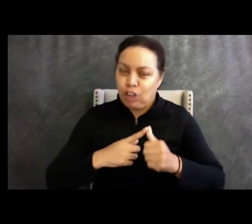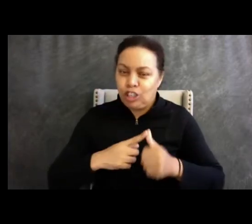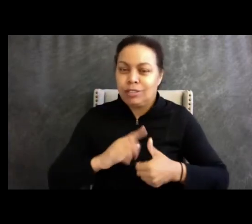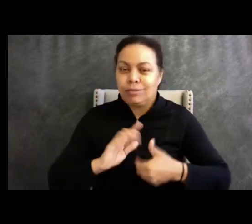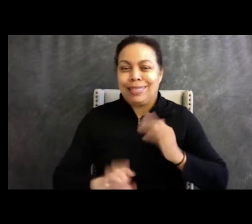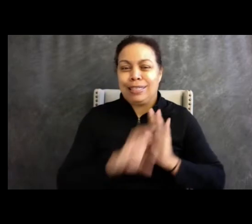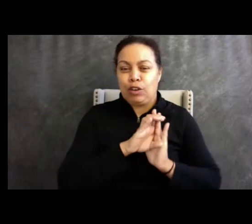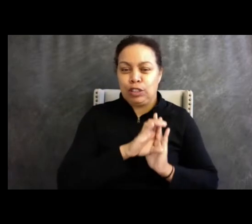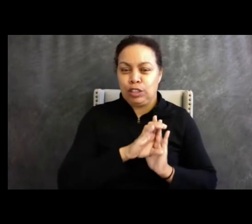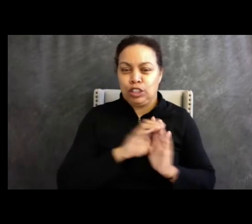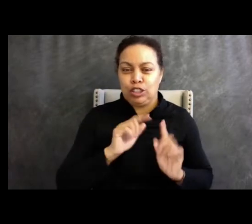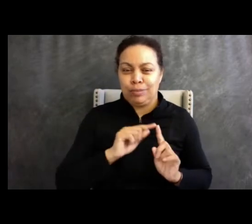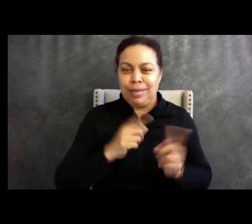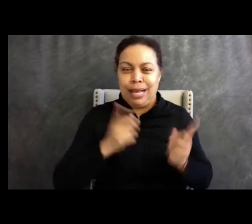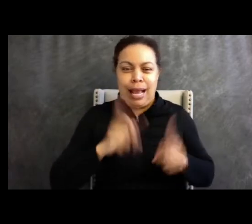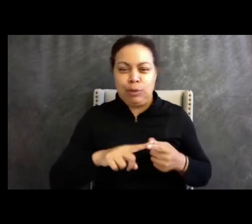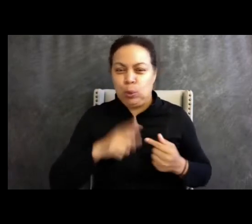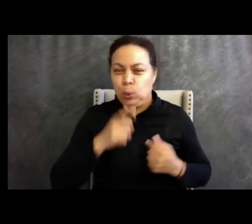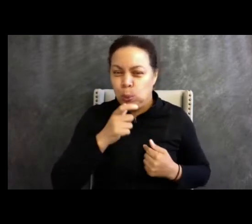happening to, I.